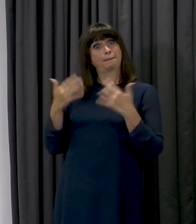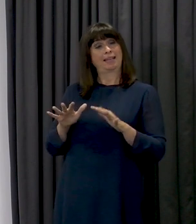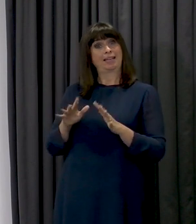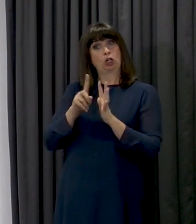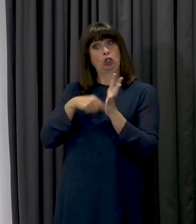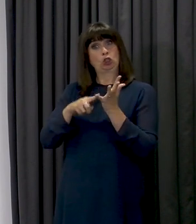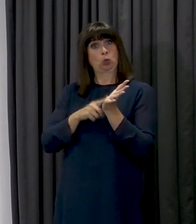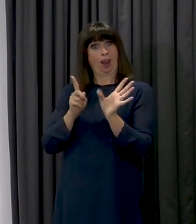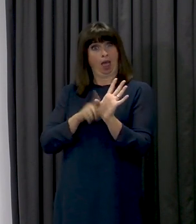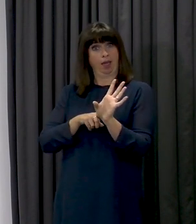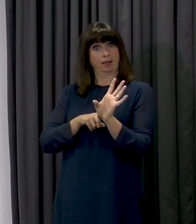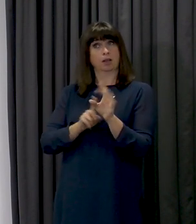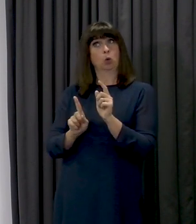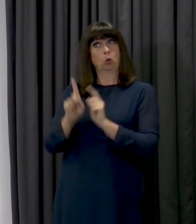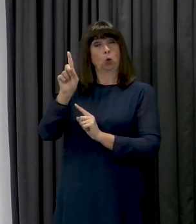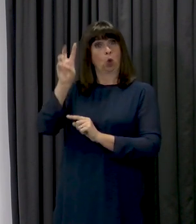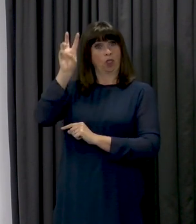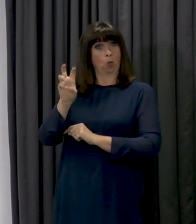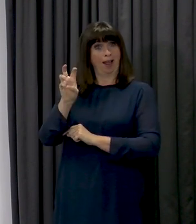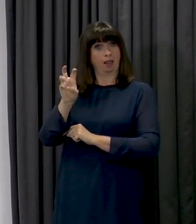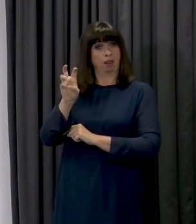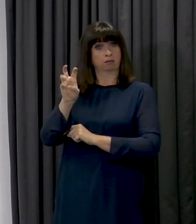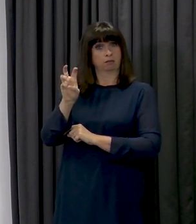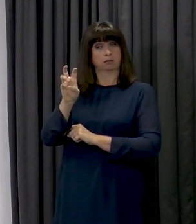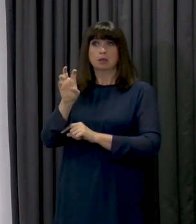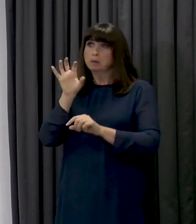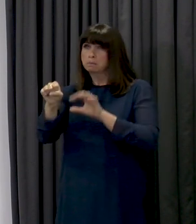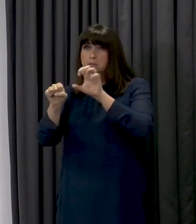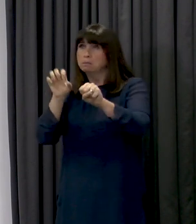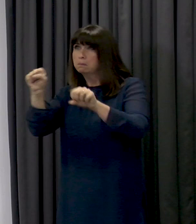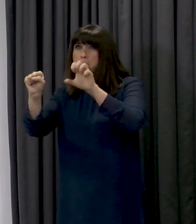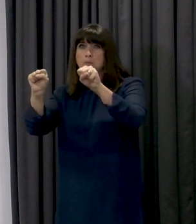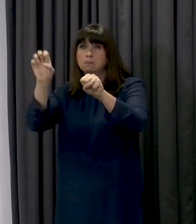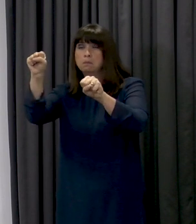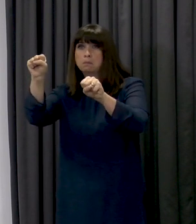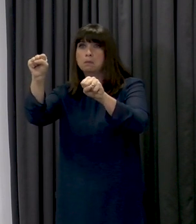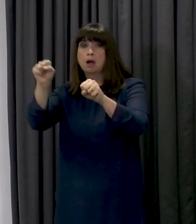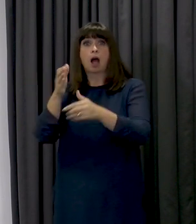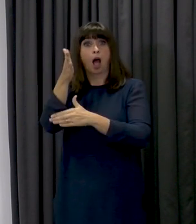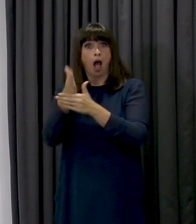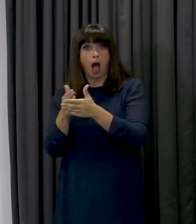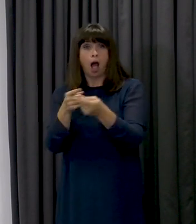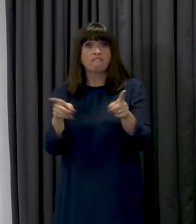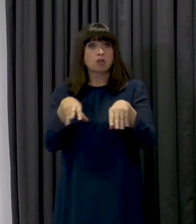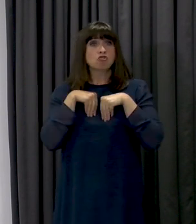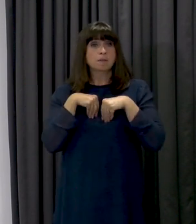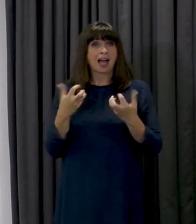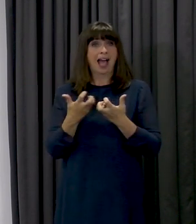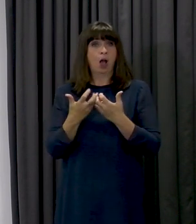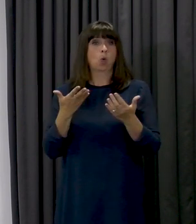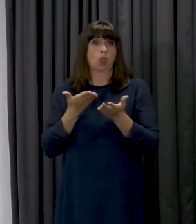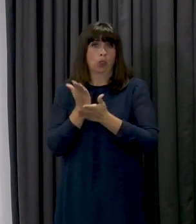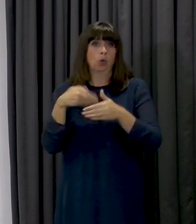in July in North Wales were linked to household contacts. And today we have